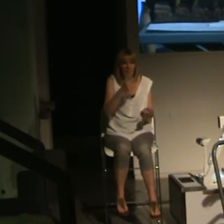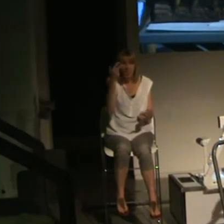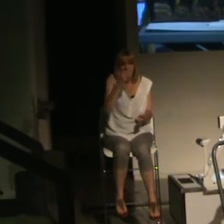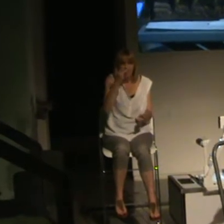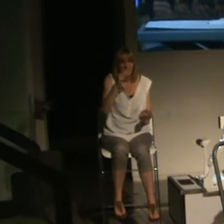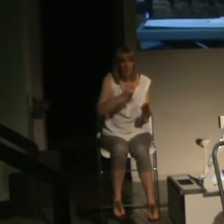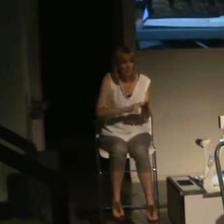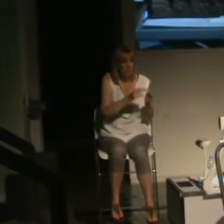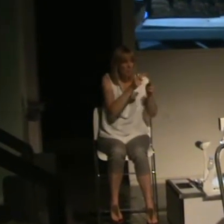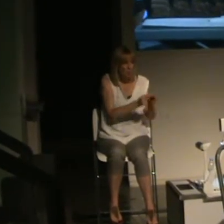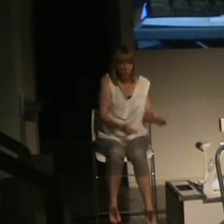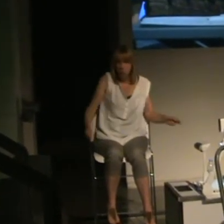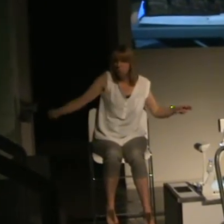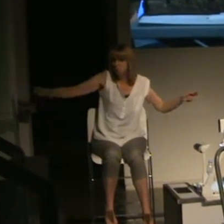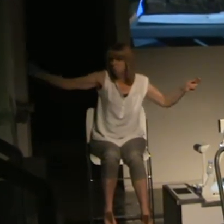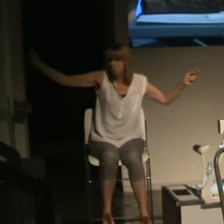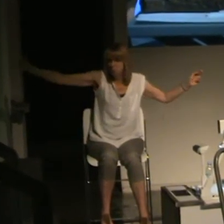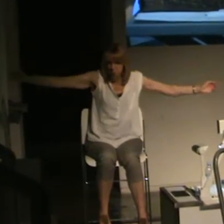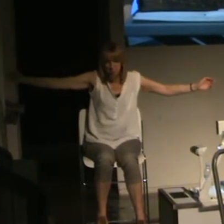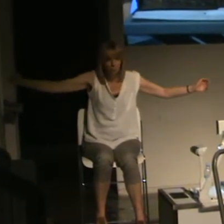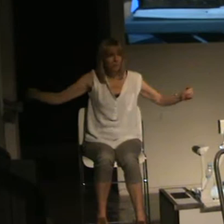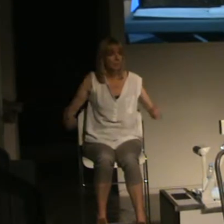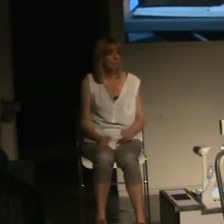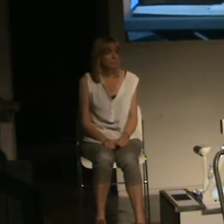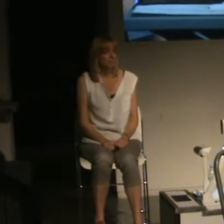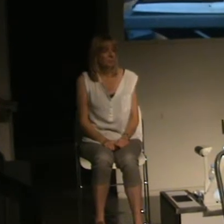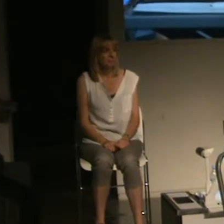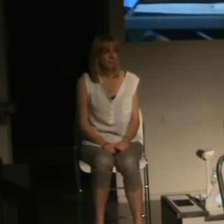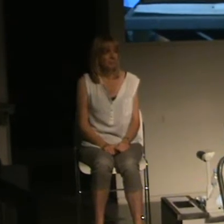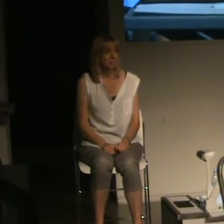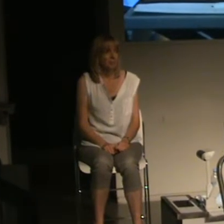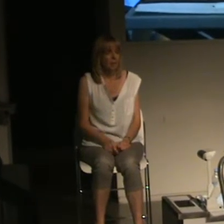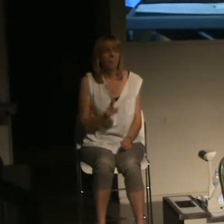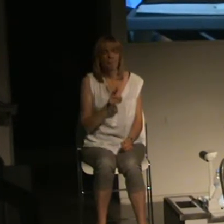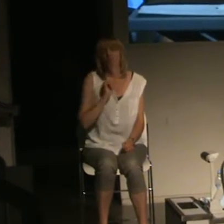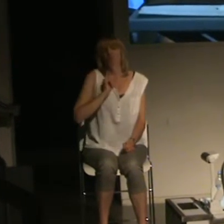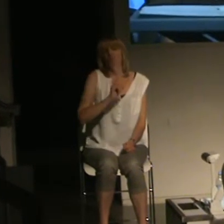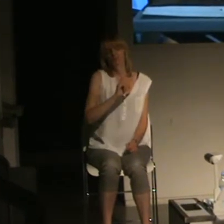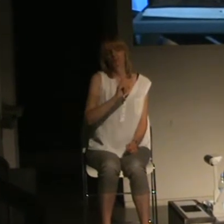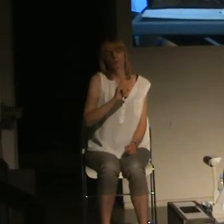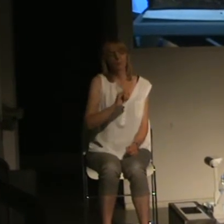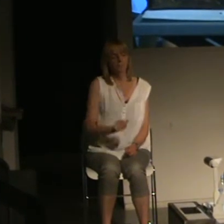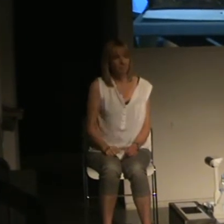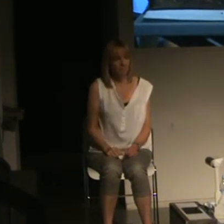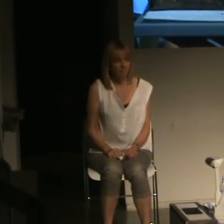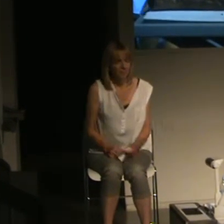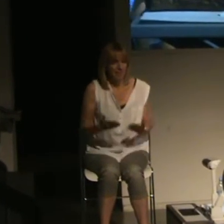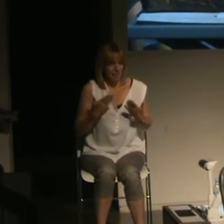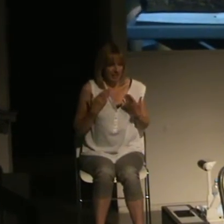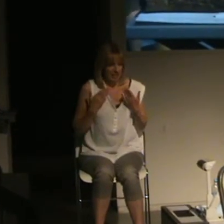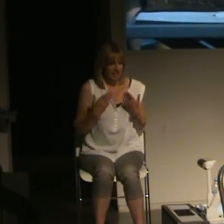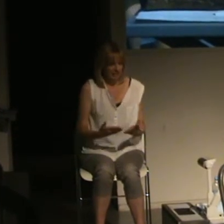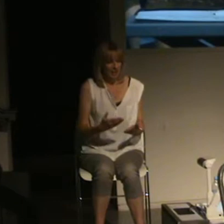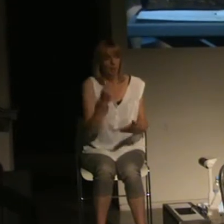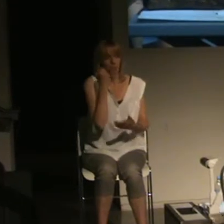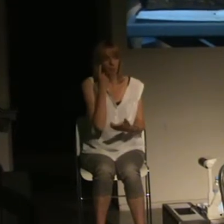metres, so God, just imagine that. Whew. Turned out they were wrong. Modern day science now places this